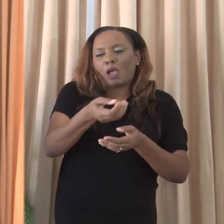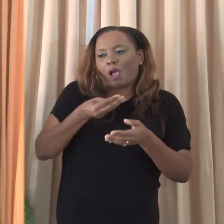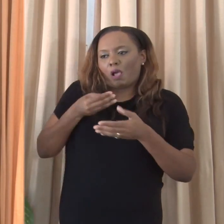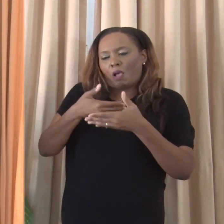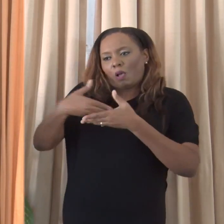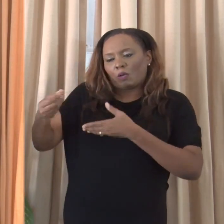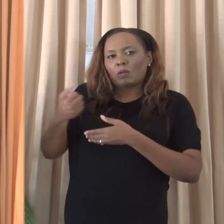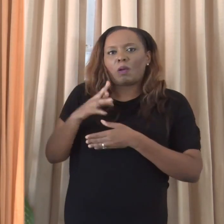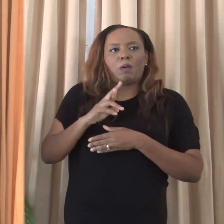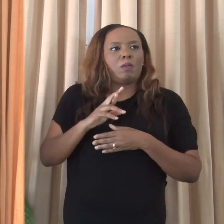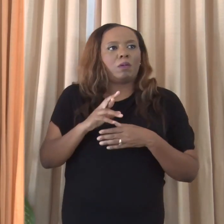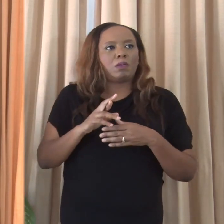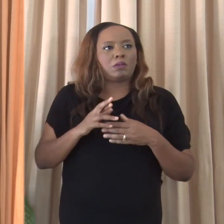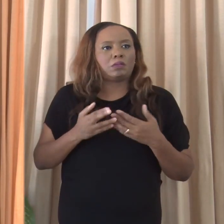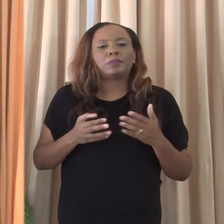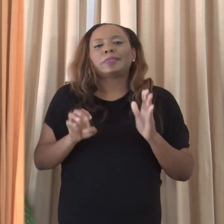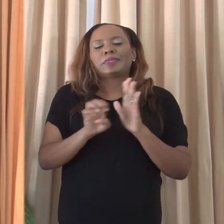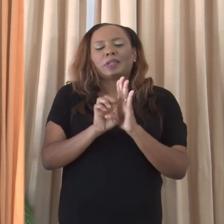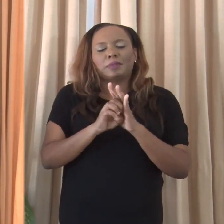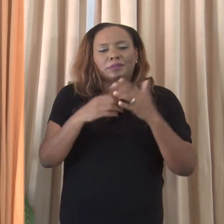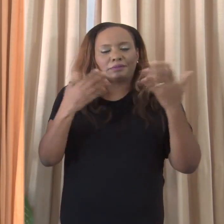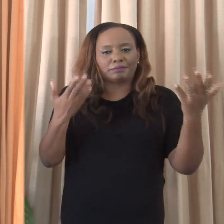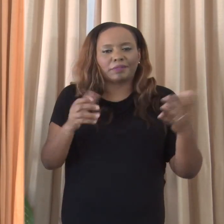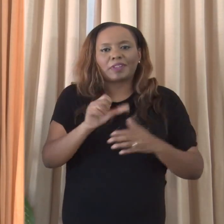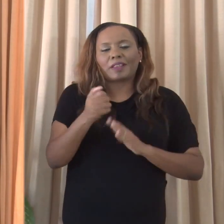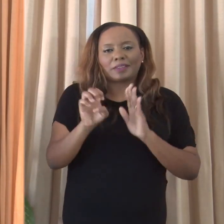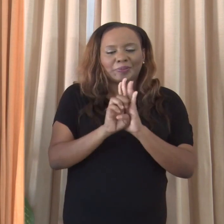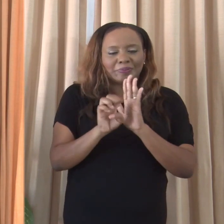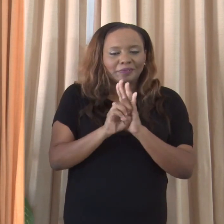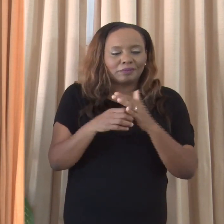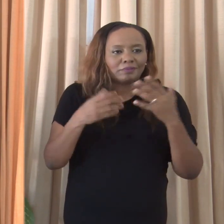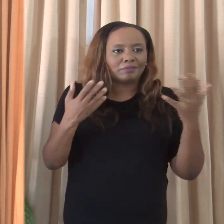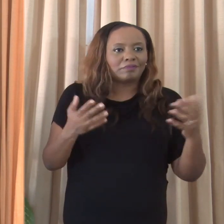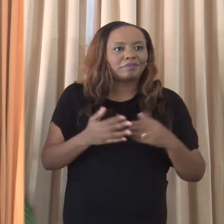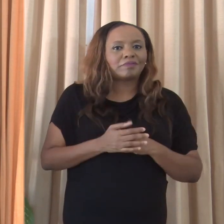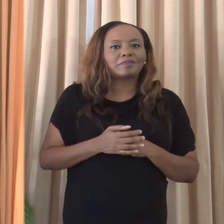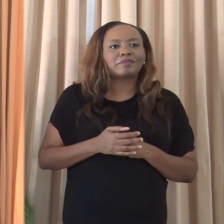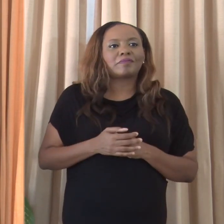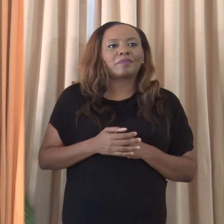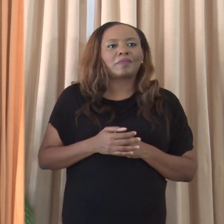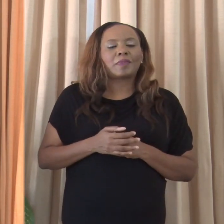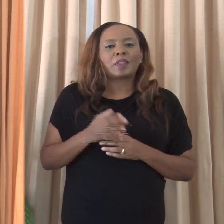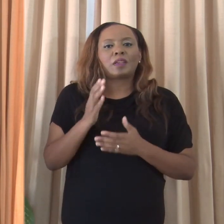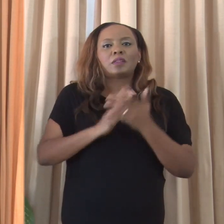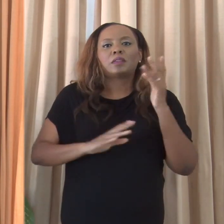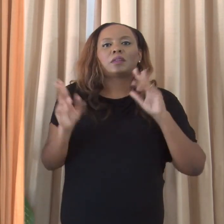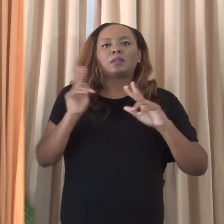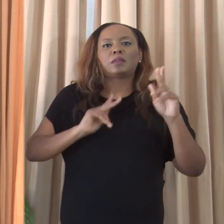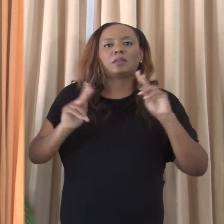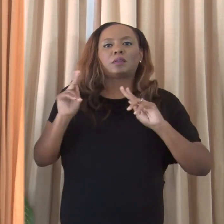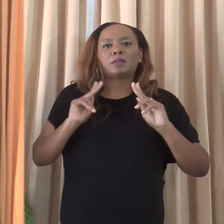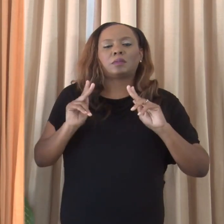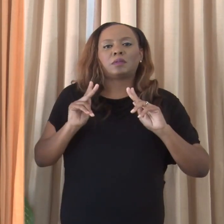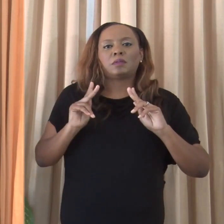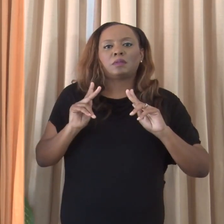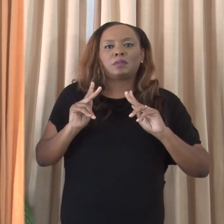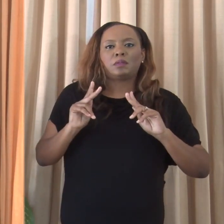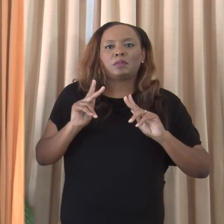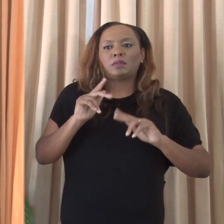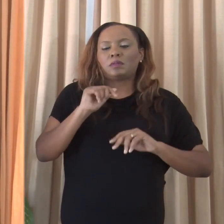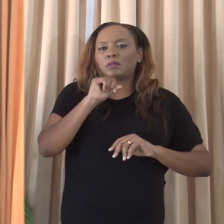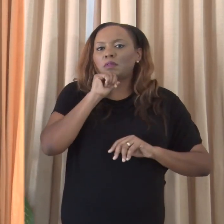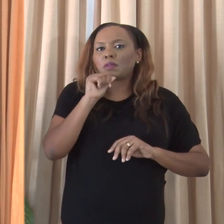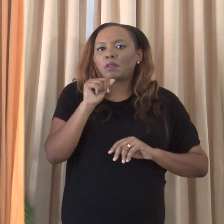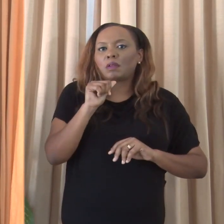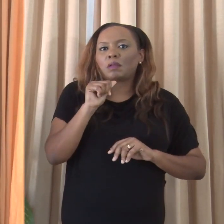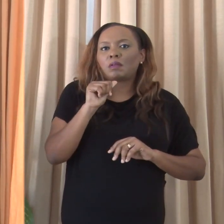quite frankly, if I could just give you an example, there may be some people who are dislocated in the taxi business that will be willing to work in partnership